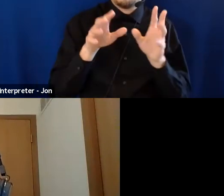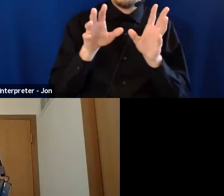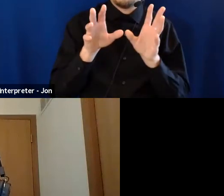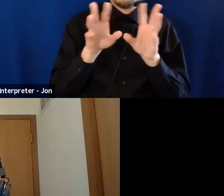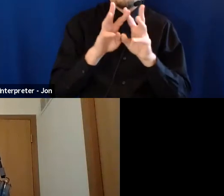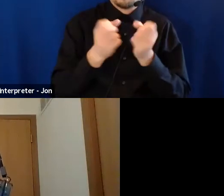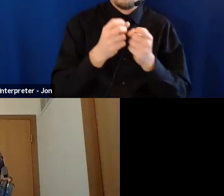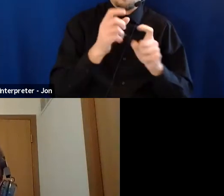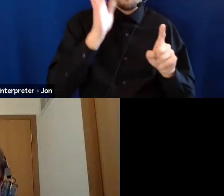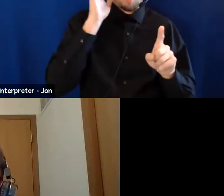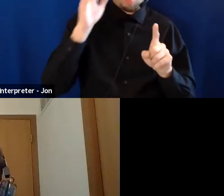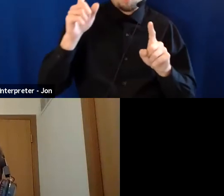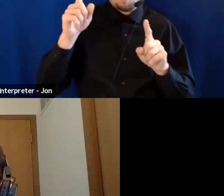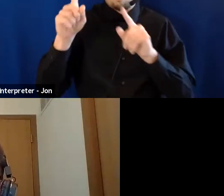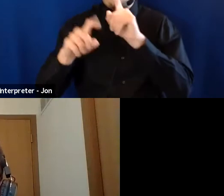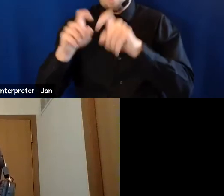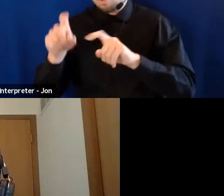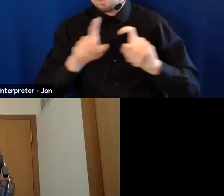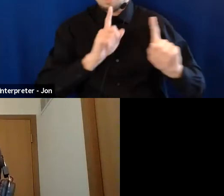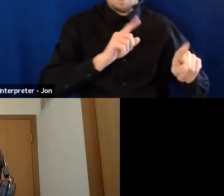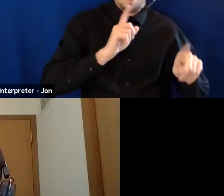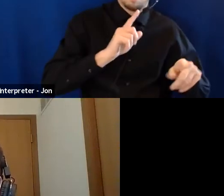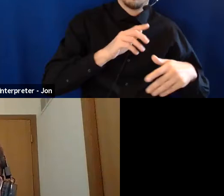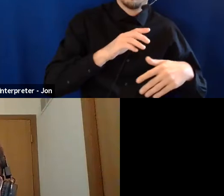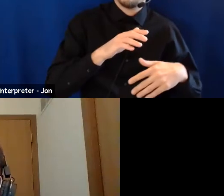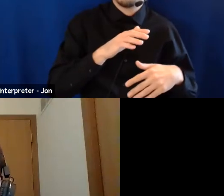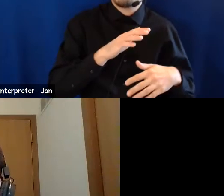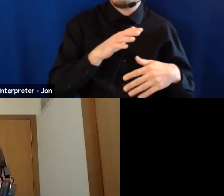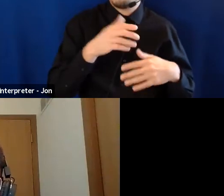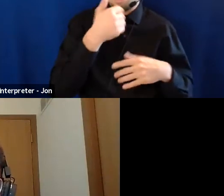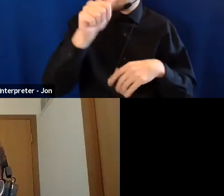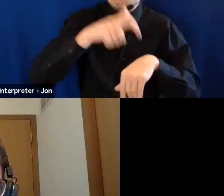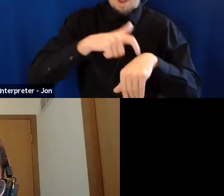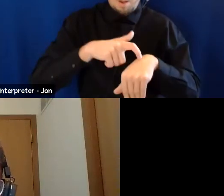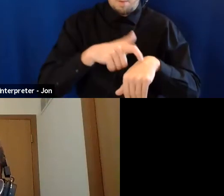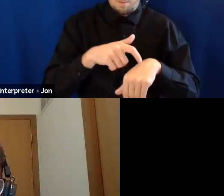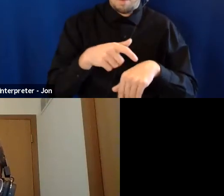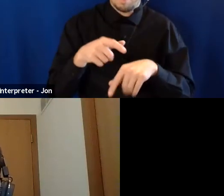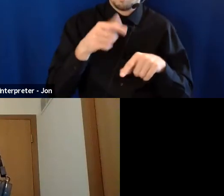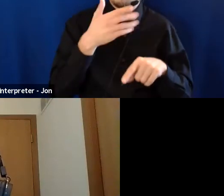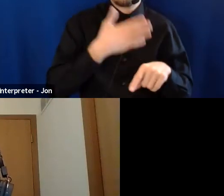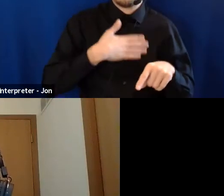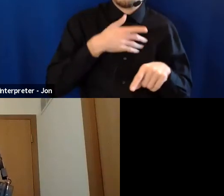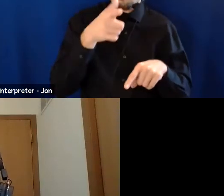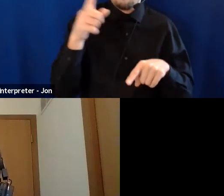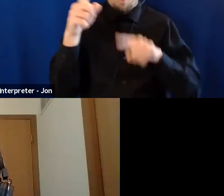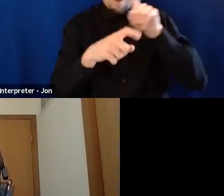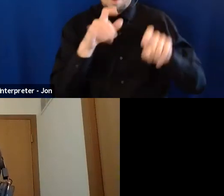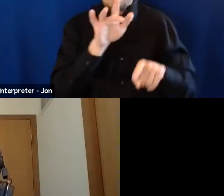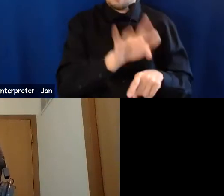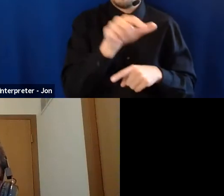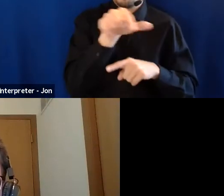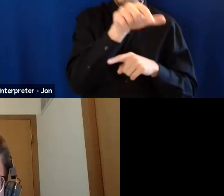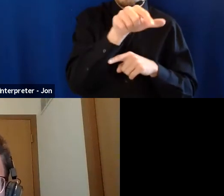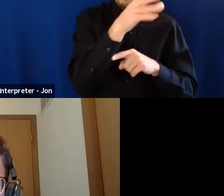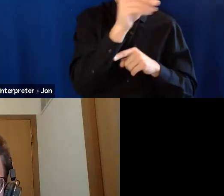to take those questions. I will read them. So please do so in the question and answer box. There